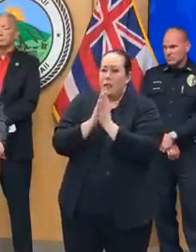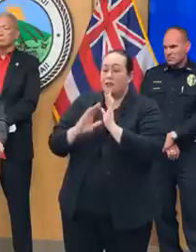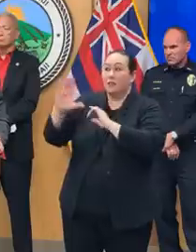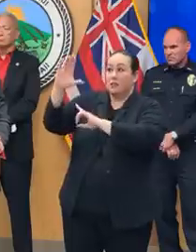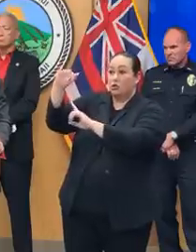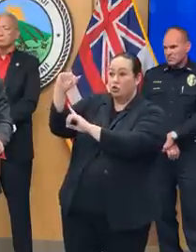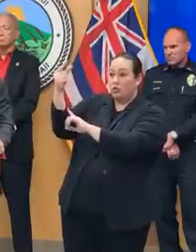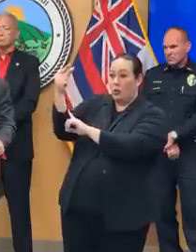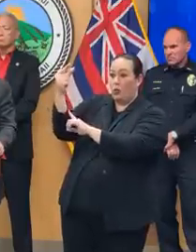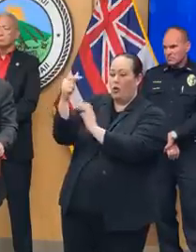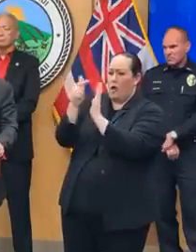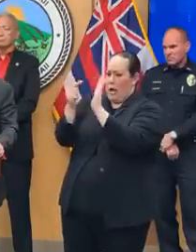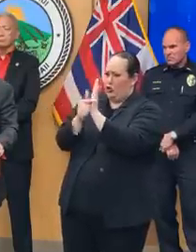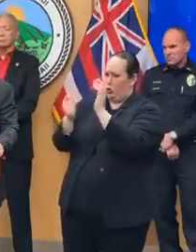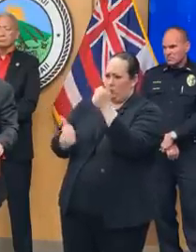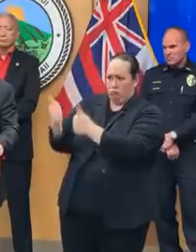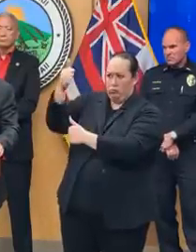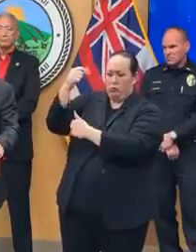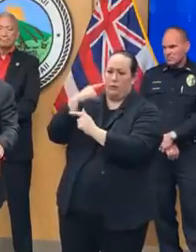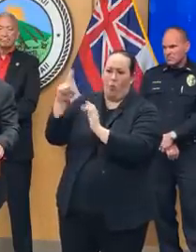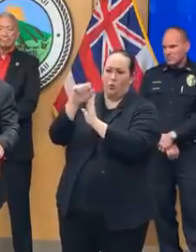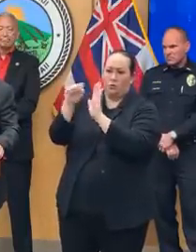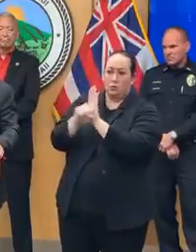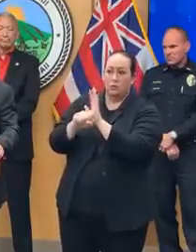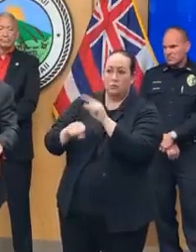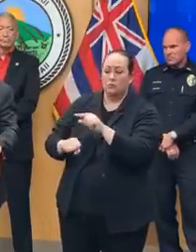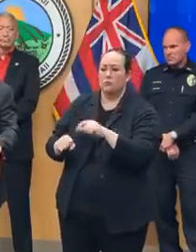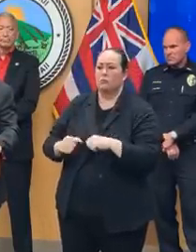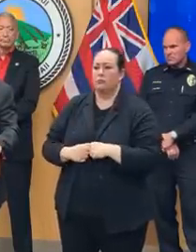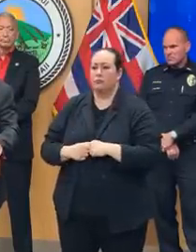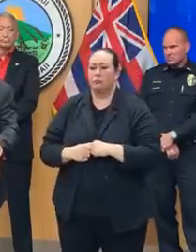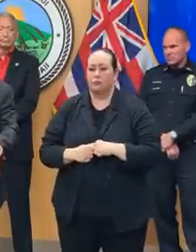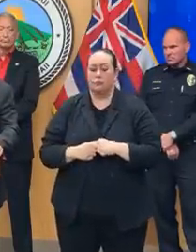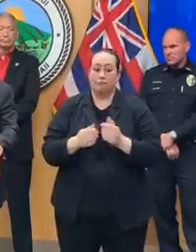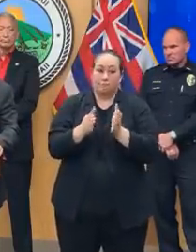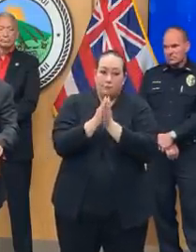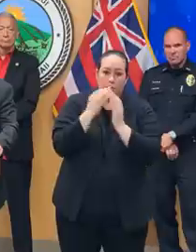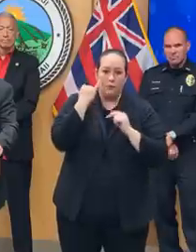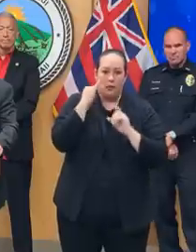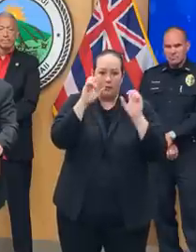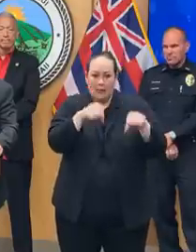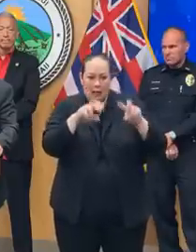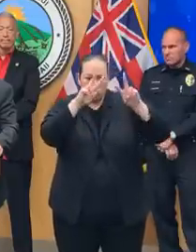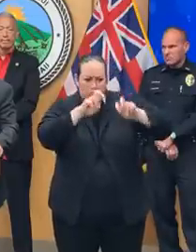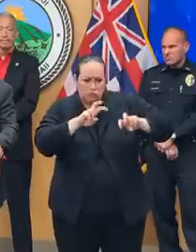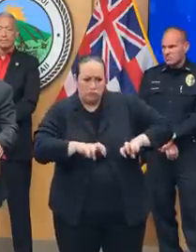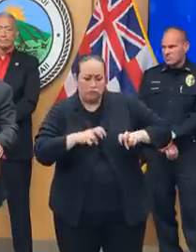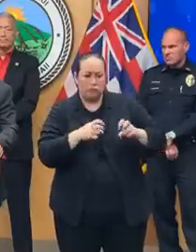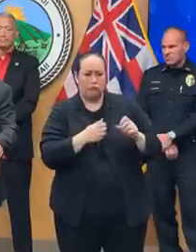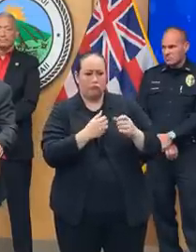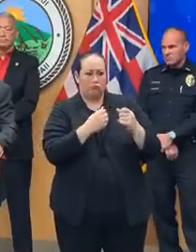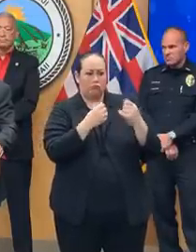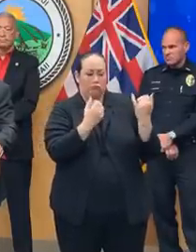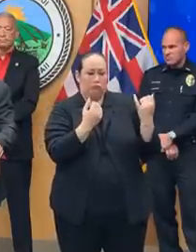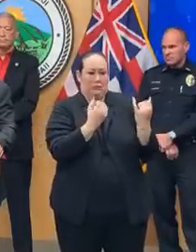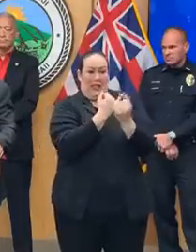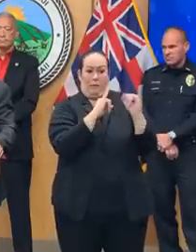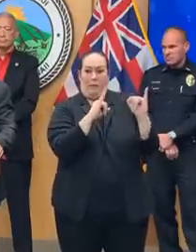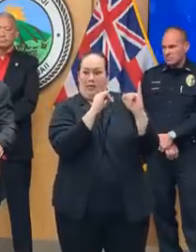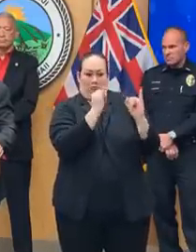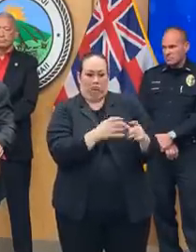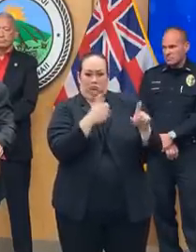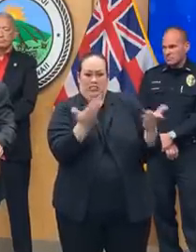that. She's bringing in outside support as well. There's been some question about whether it could be done independently. The answer is yes. She has